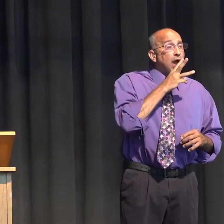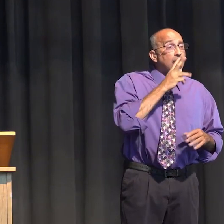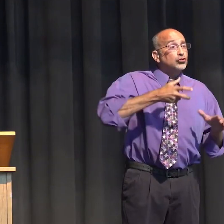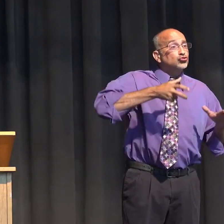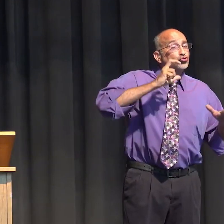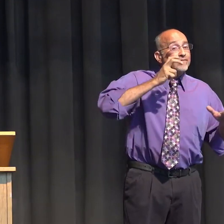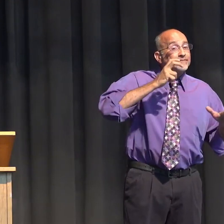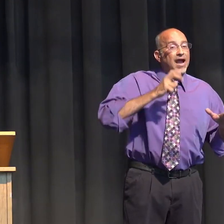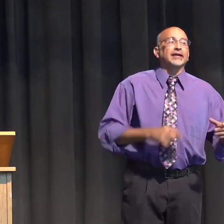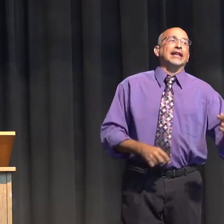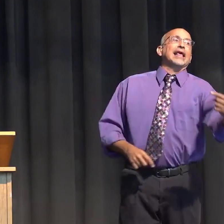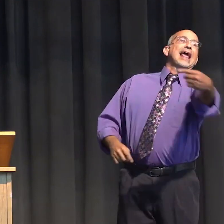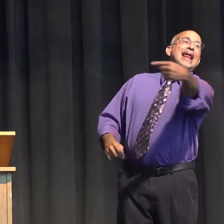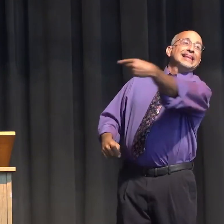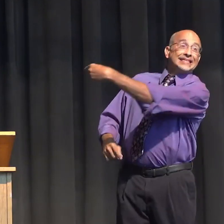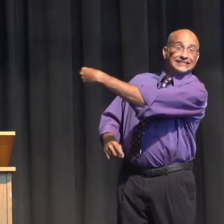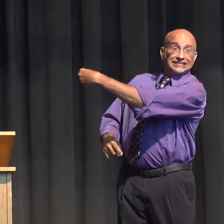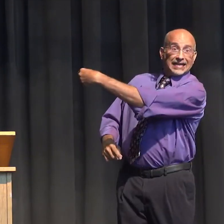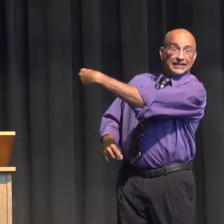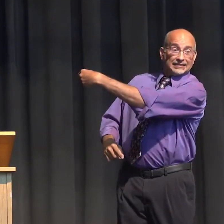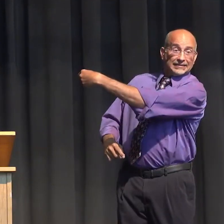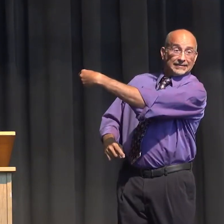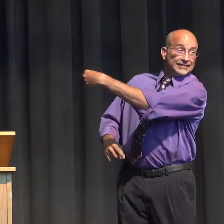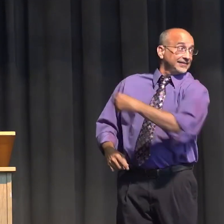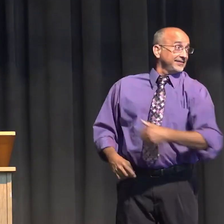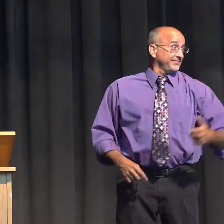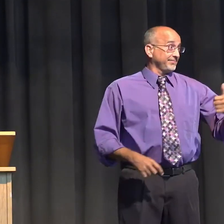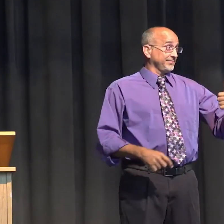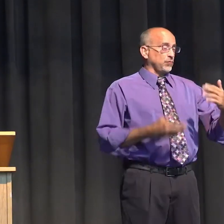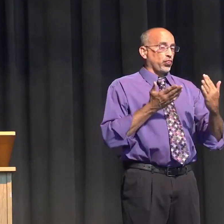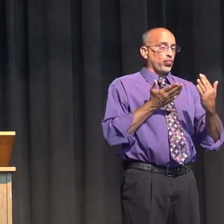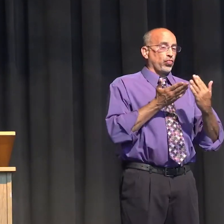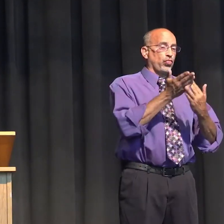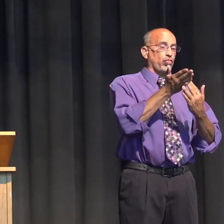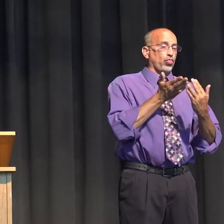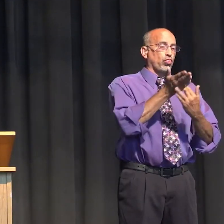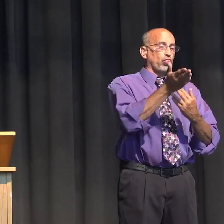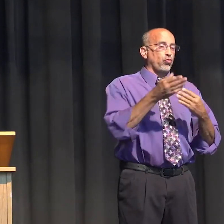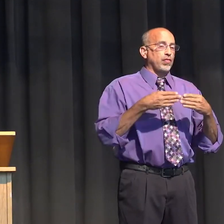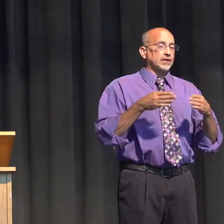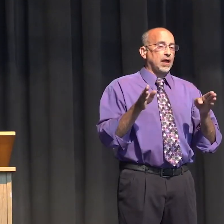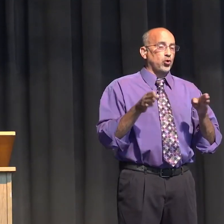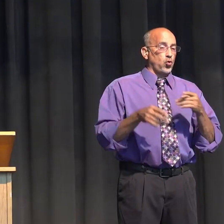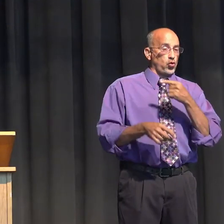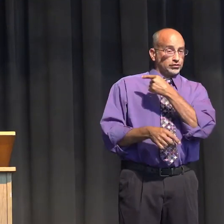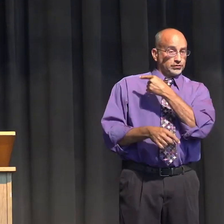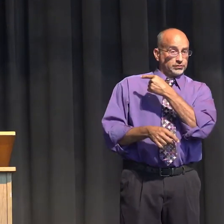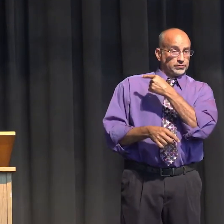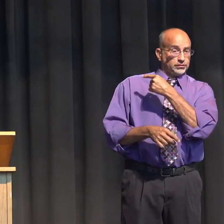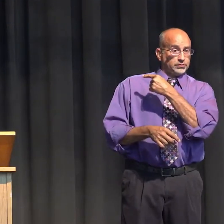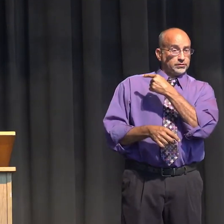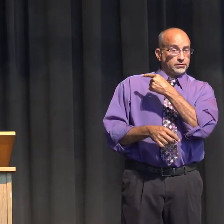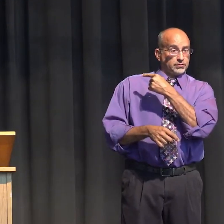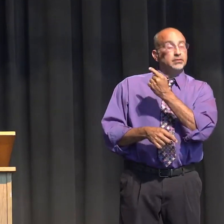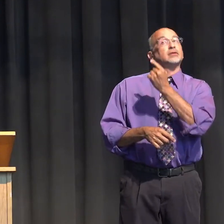If you need water, you can go around this side and back. Go through the port that's over